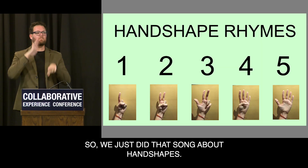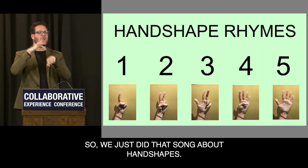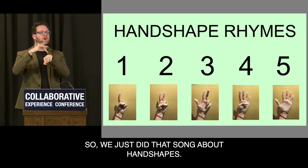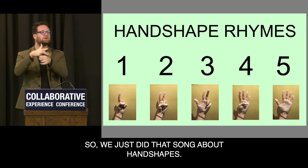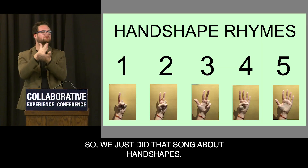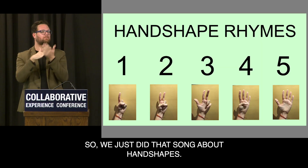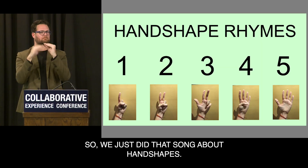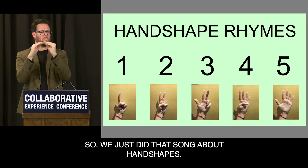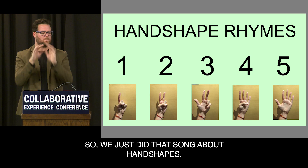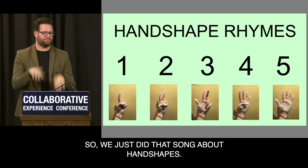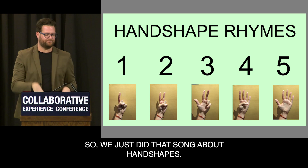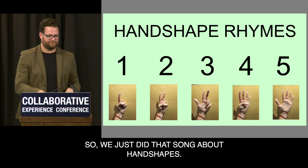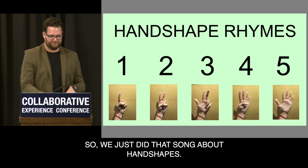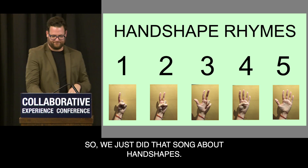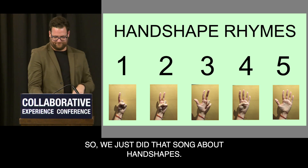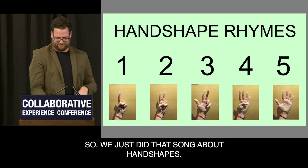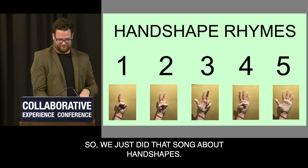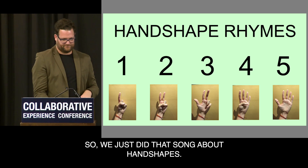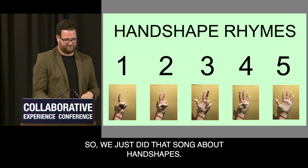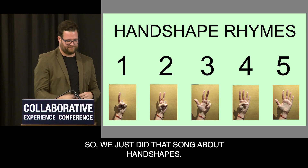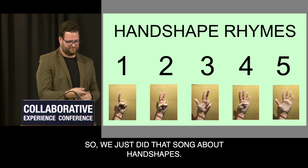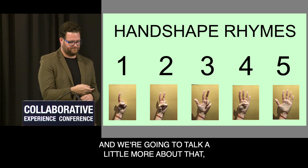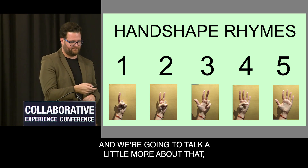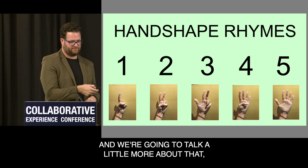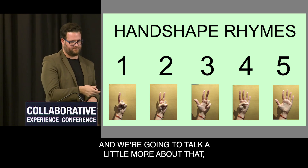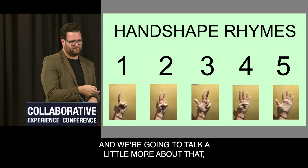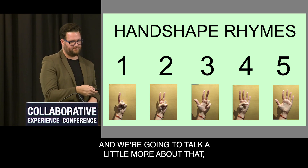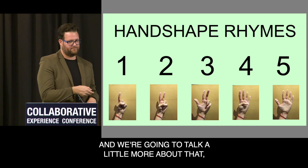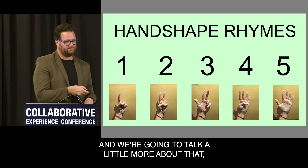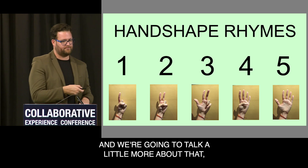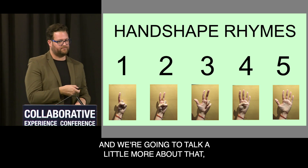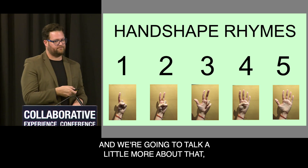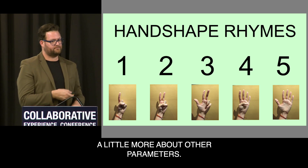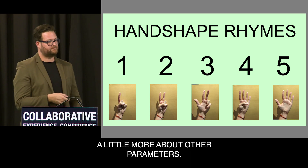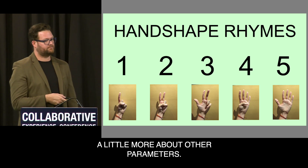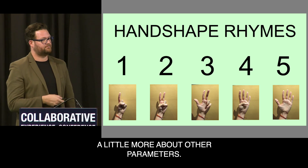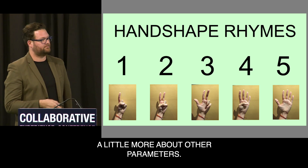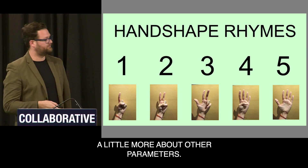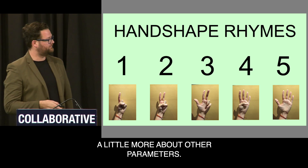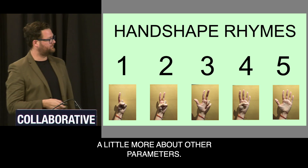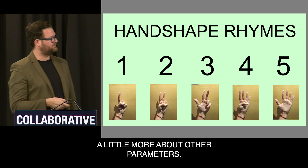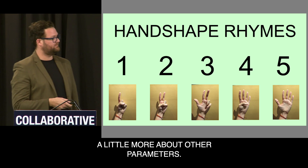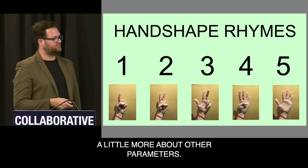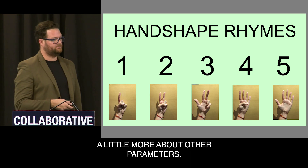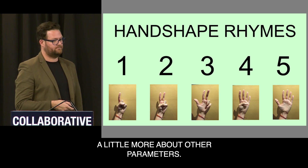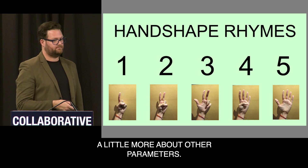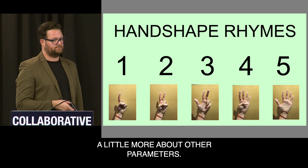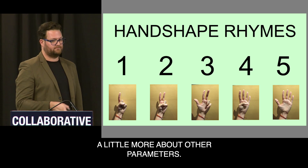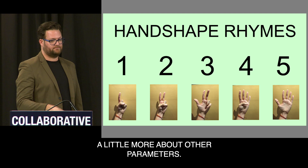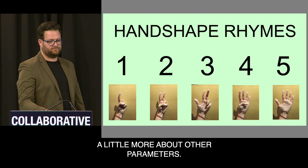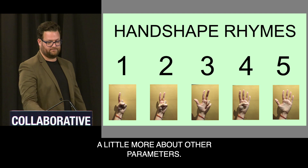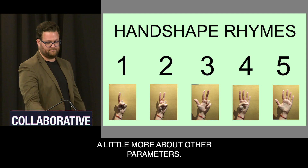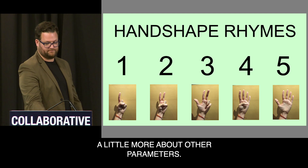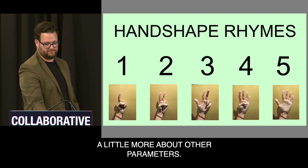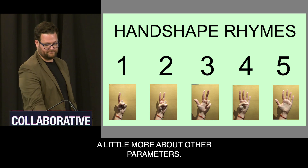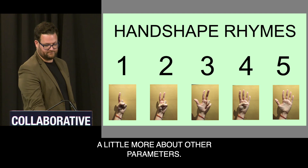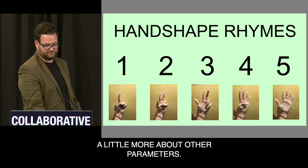we just did that song about hand shapes, and we're going to talk a little more about this, a little more about other parameters.